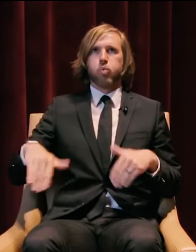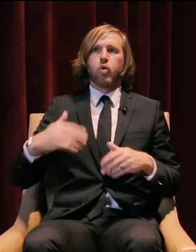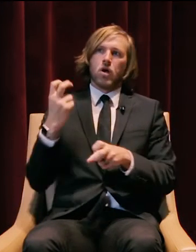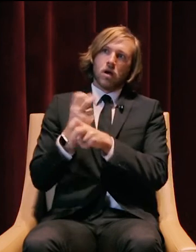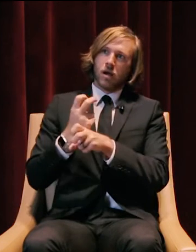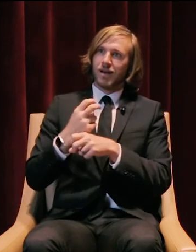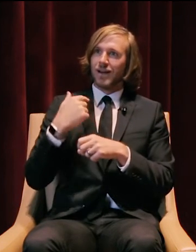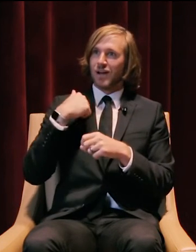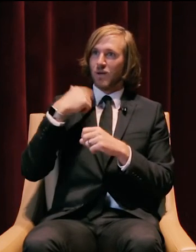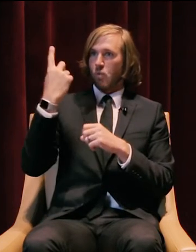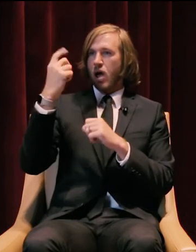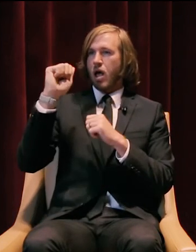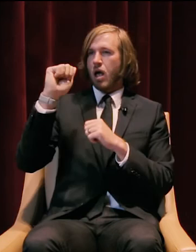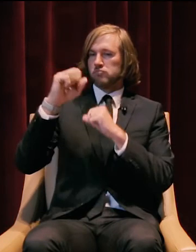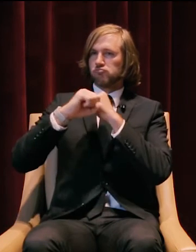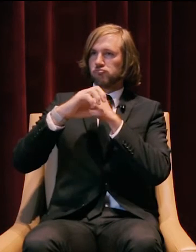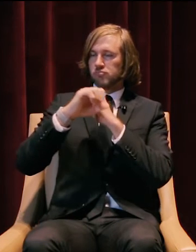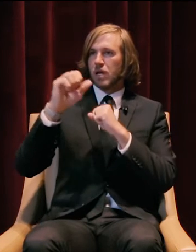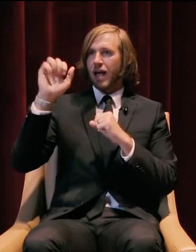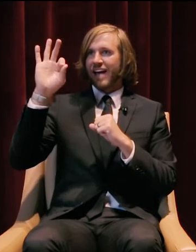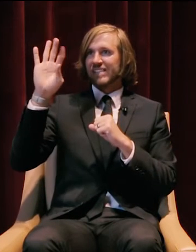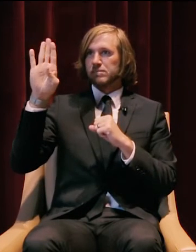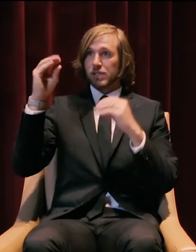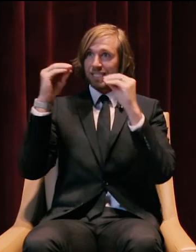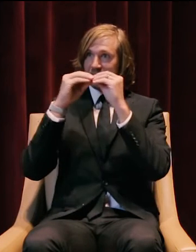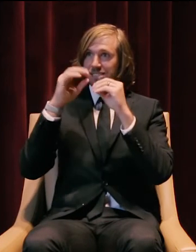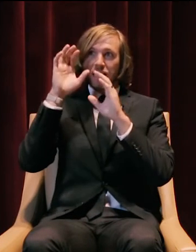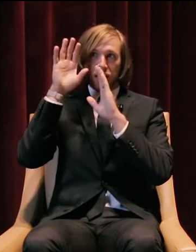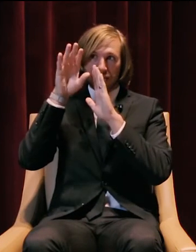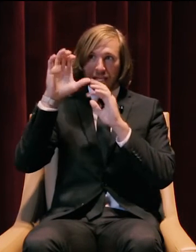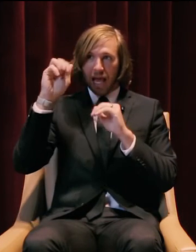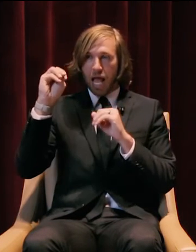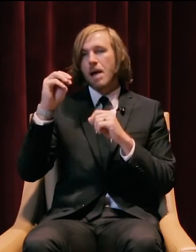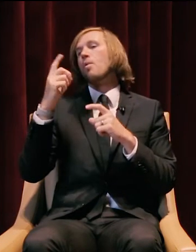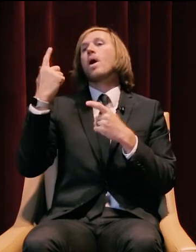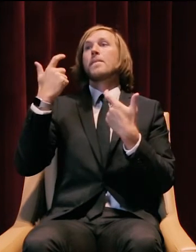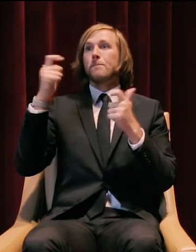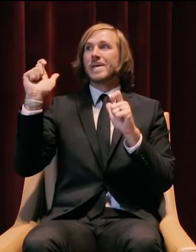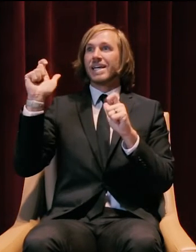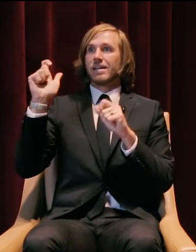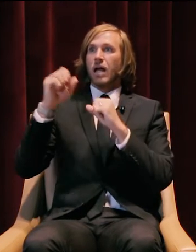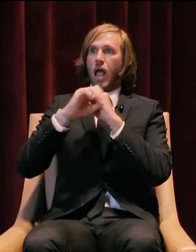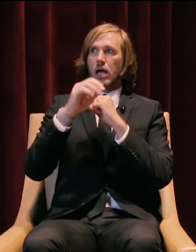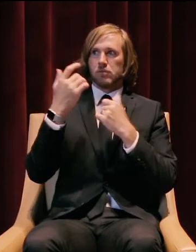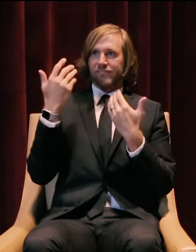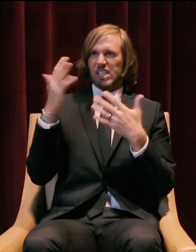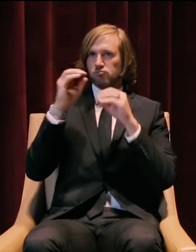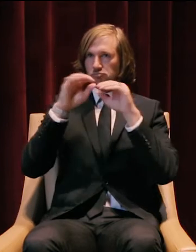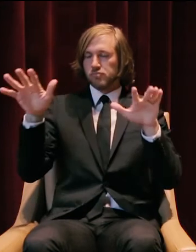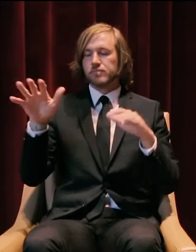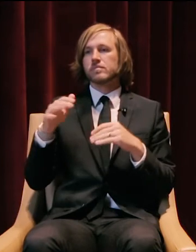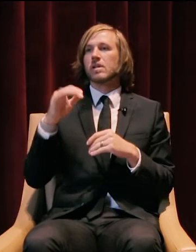We have an ad campaign. We have the Facebook KissCam and a major ad campaign going around. We are